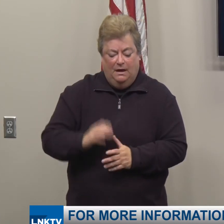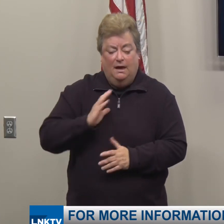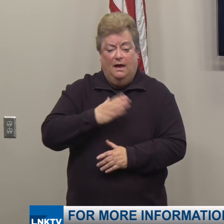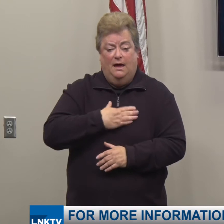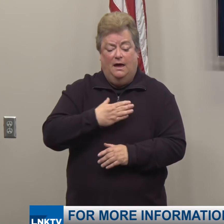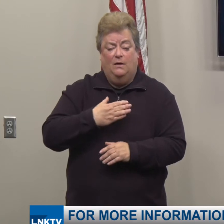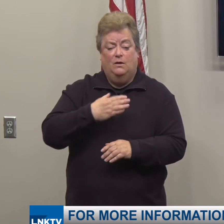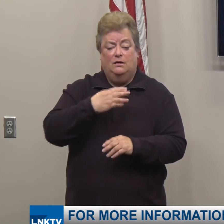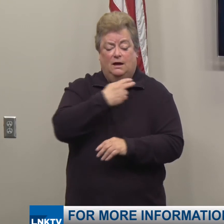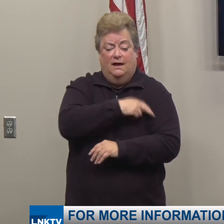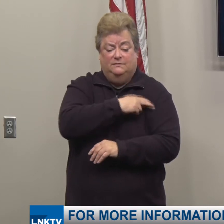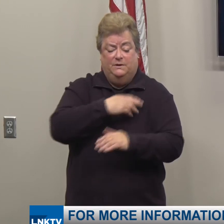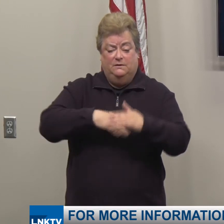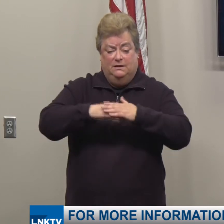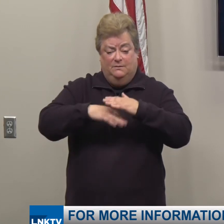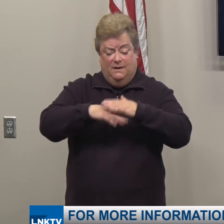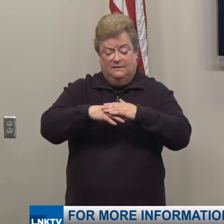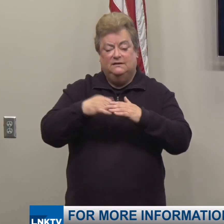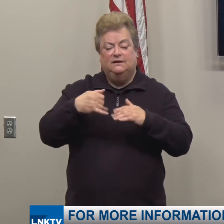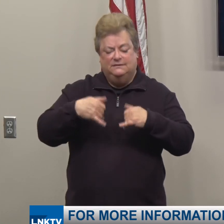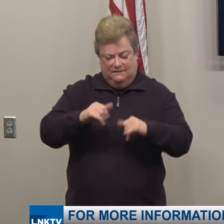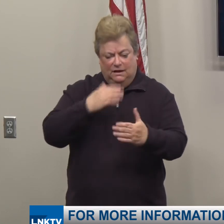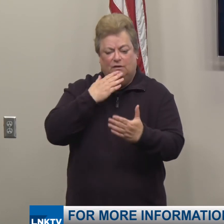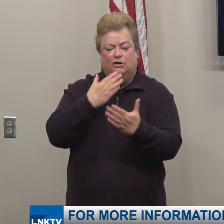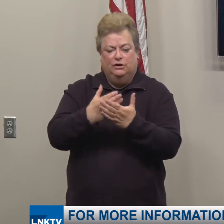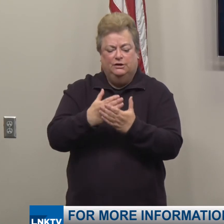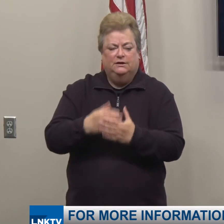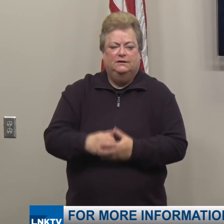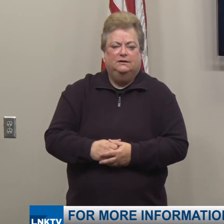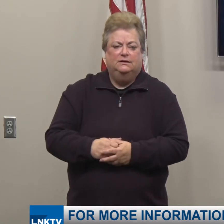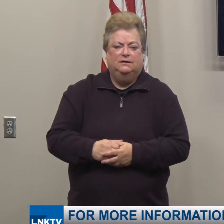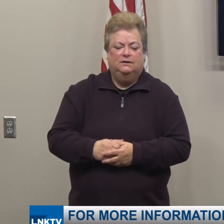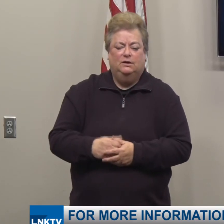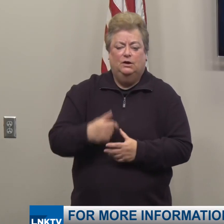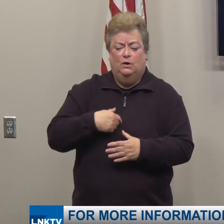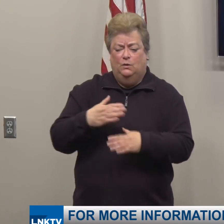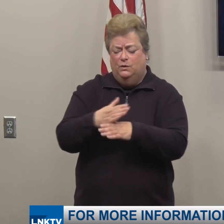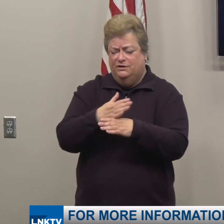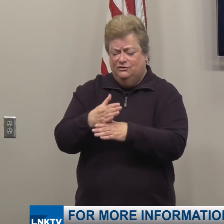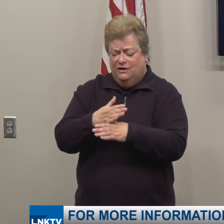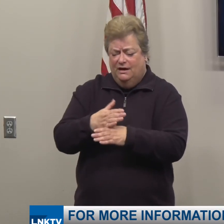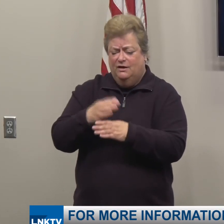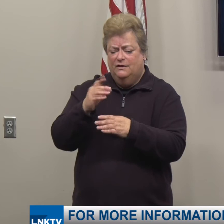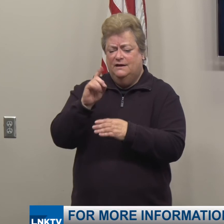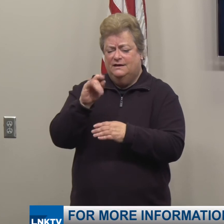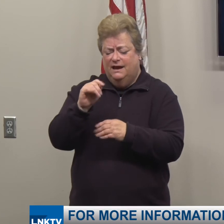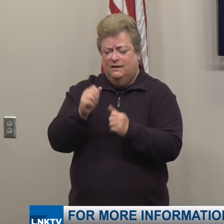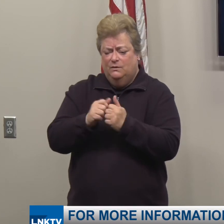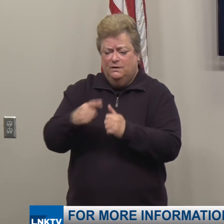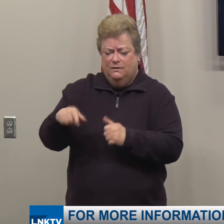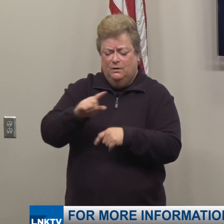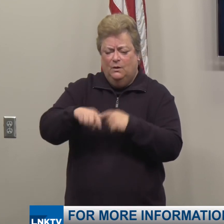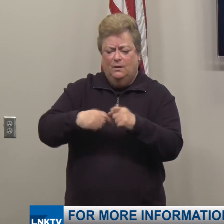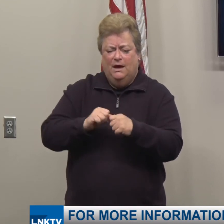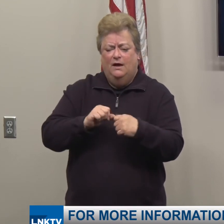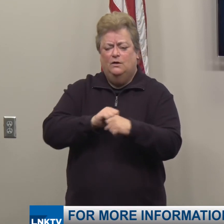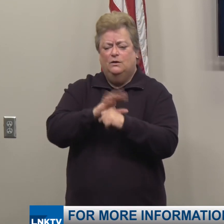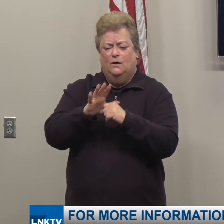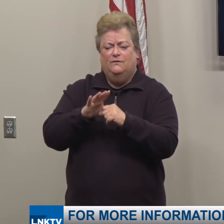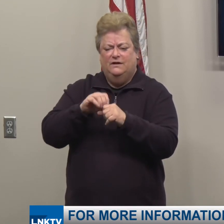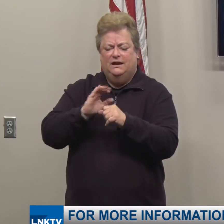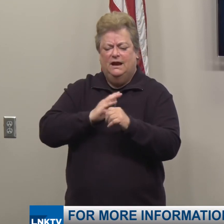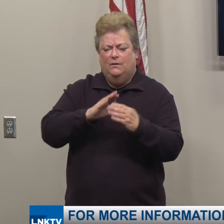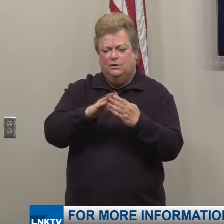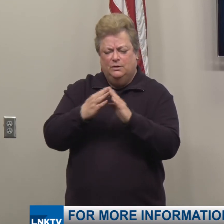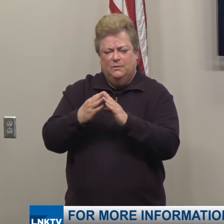hospital capacity in Lincoln remains healthy. As we share data with you about the cases of COVID-19 in our community,